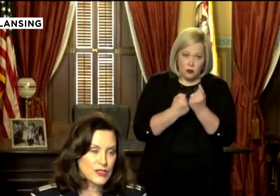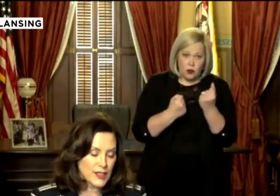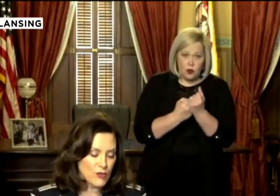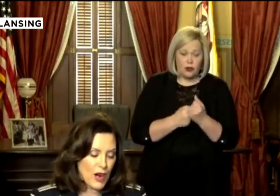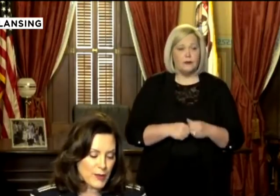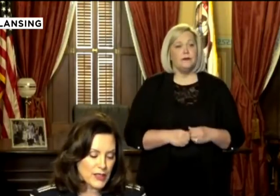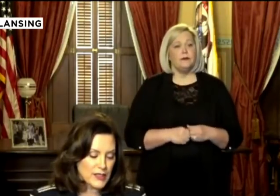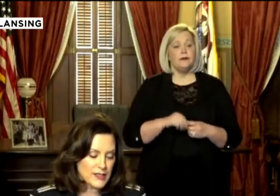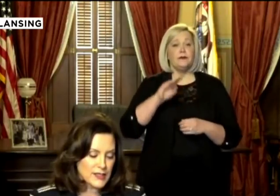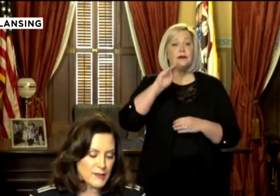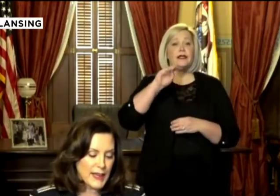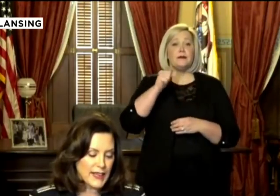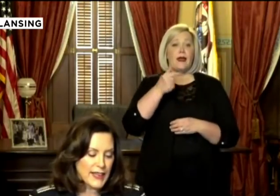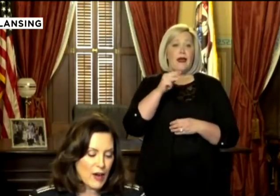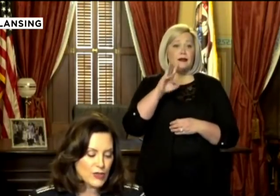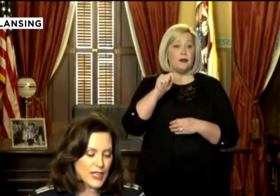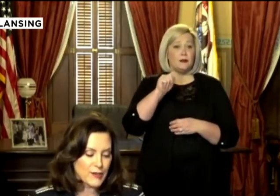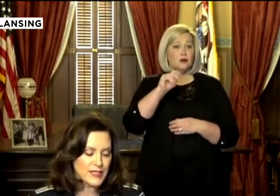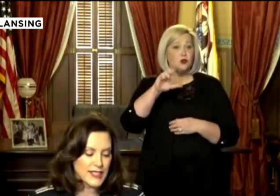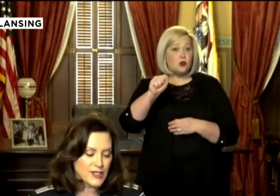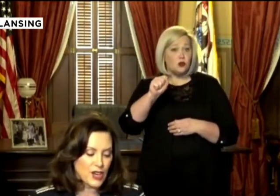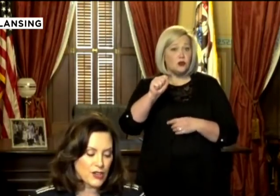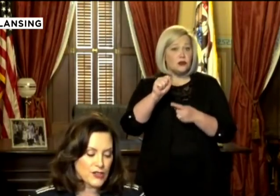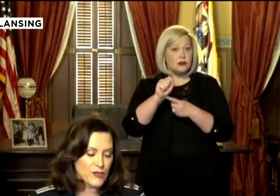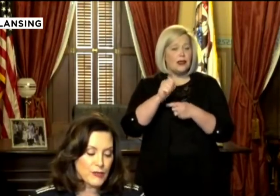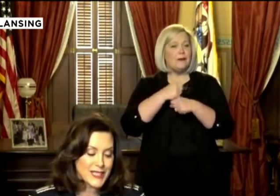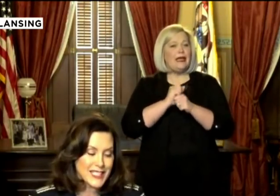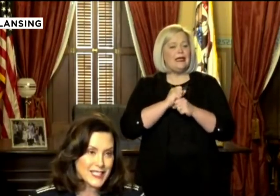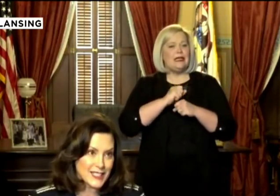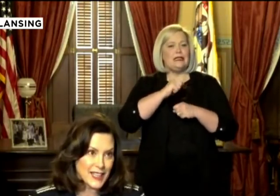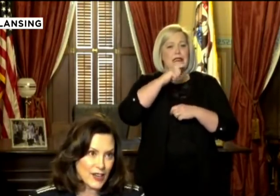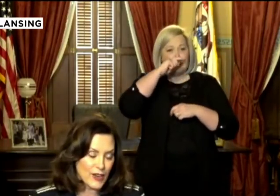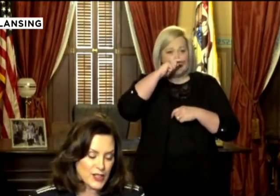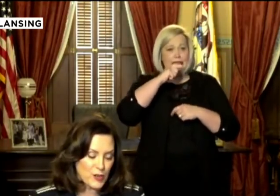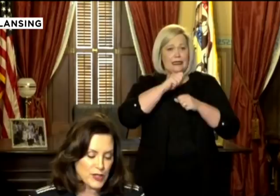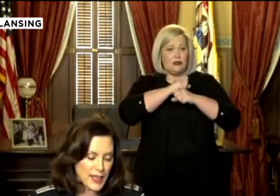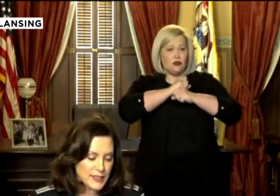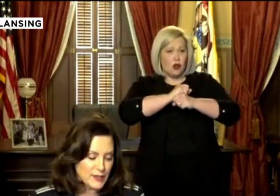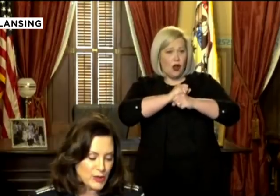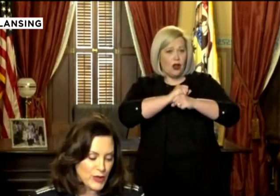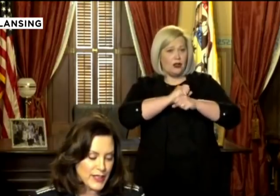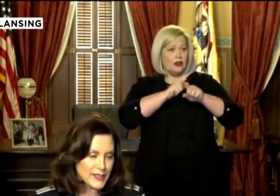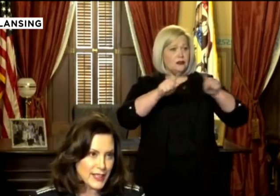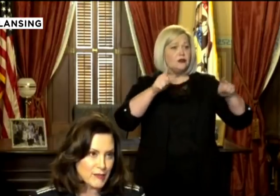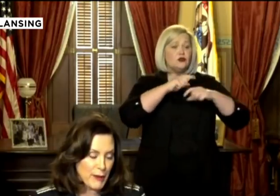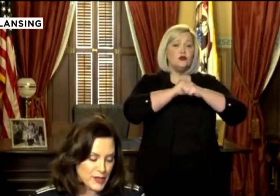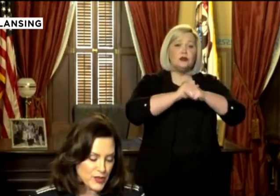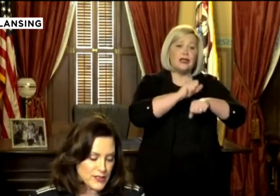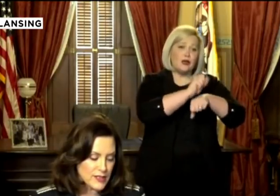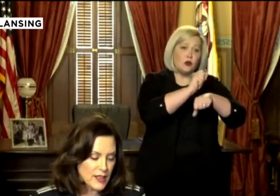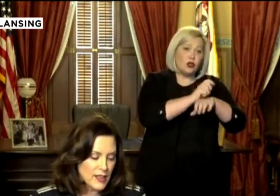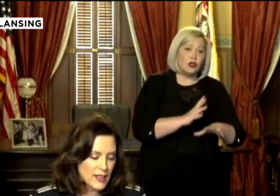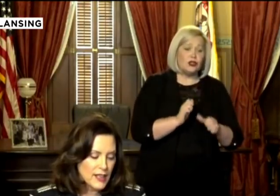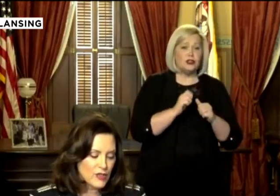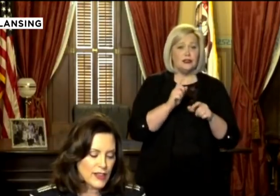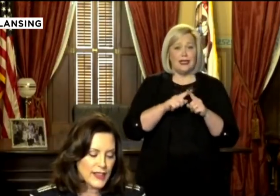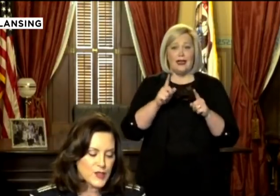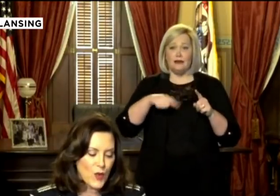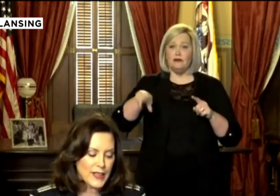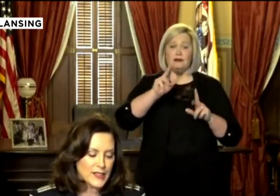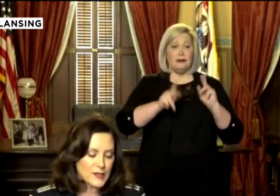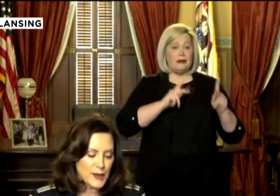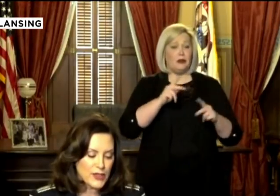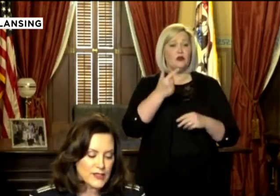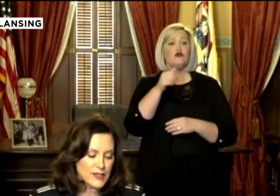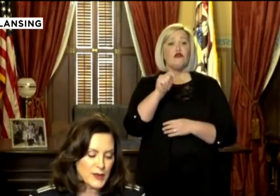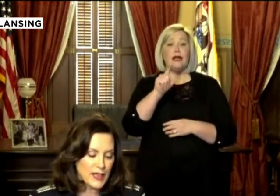Magnum Tools in Romulus is making countertop sneeze guards for businesses in the area to protect employees and patrons. Great